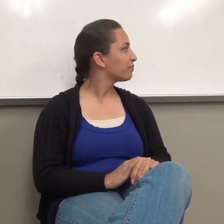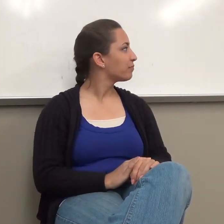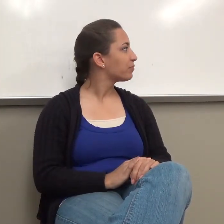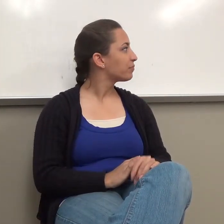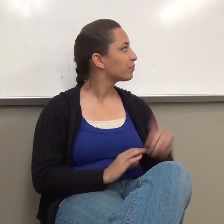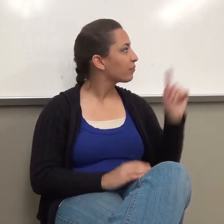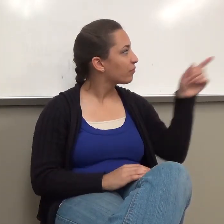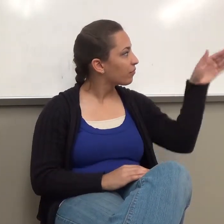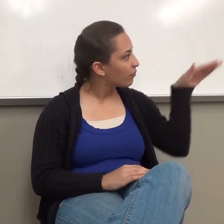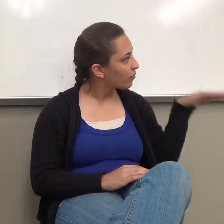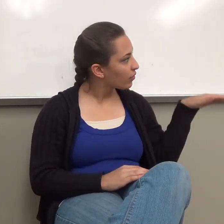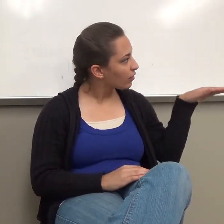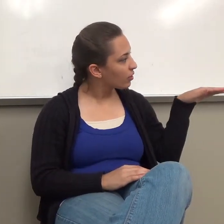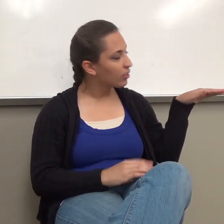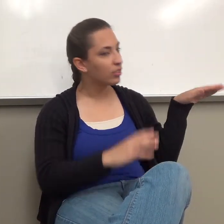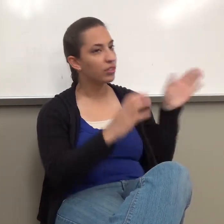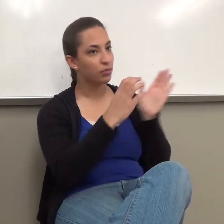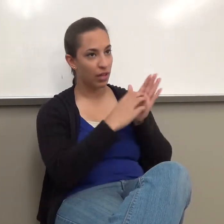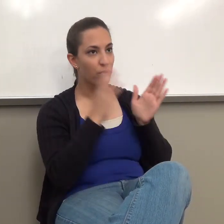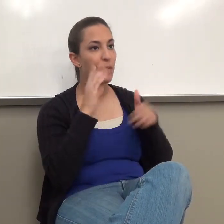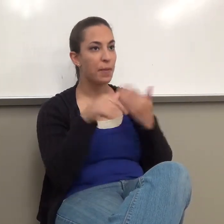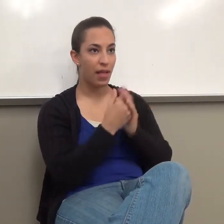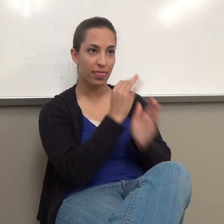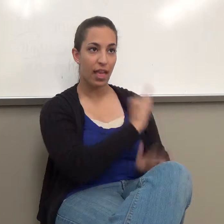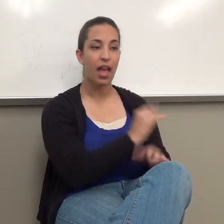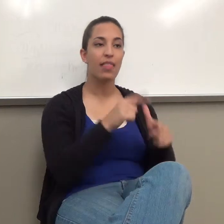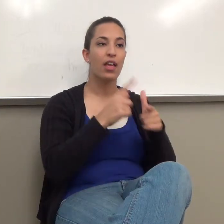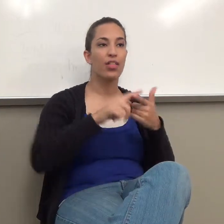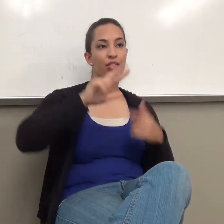And where does the third body paragraph start?